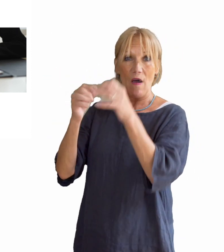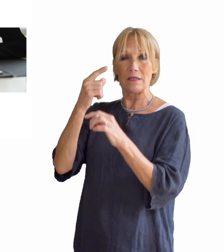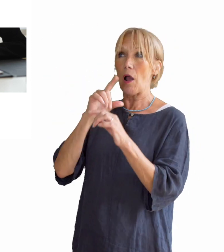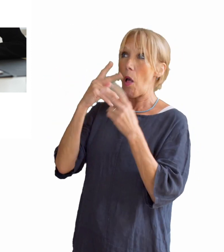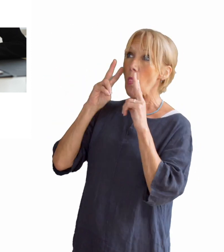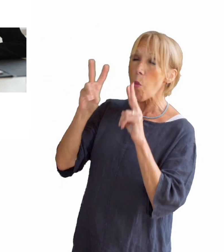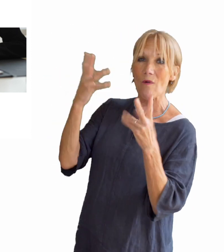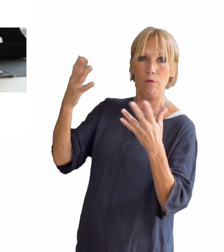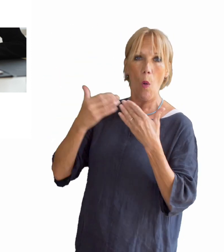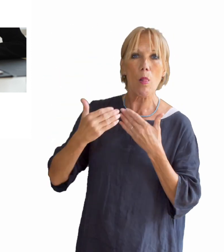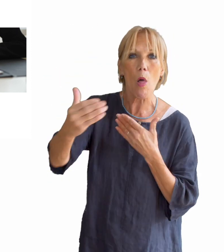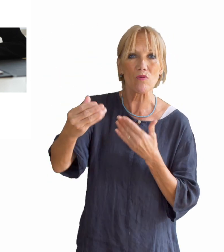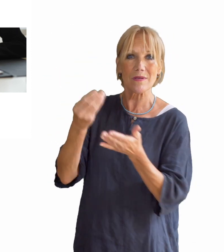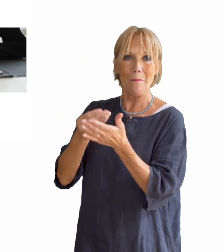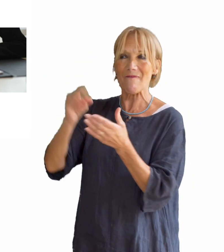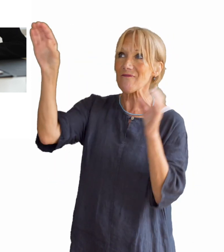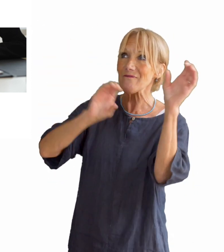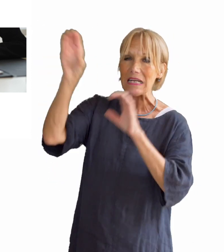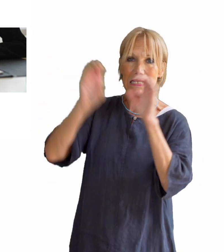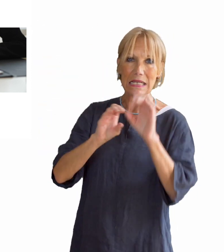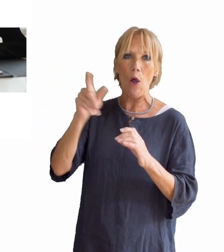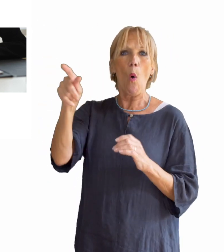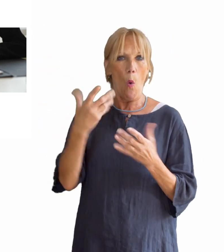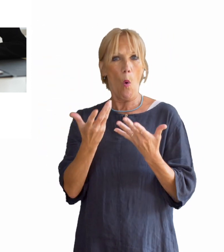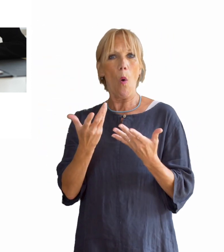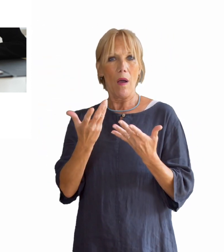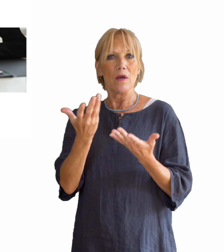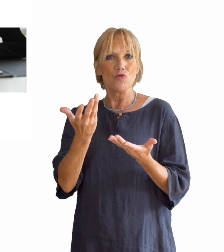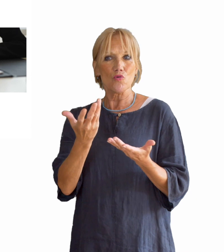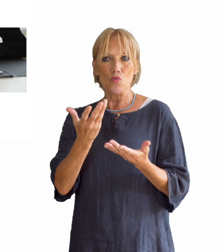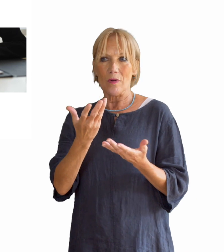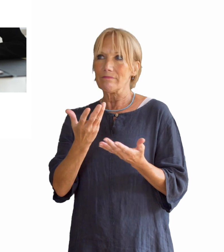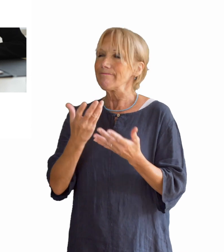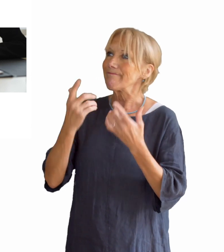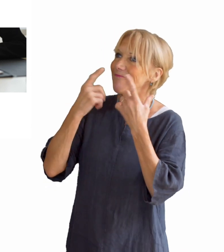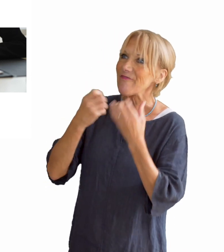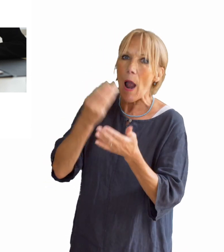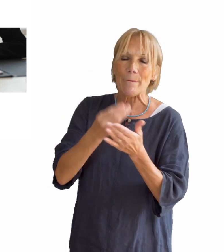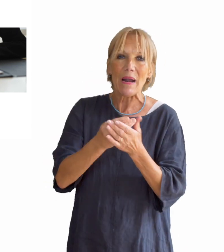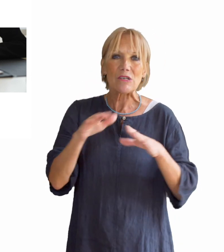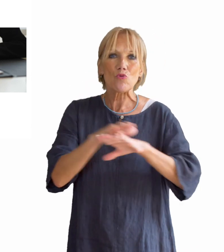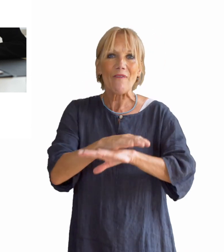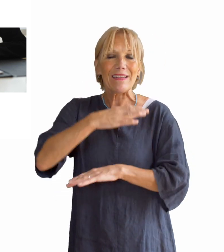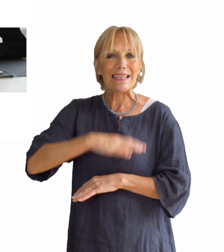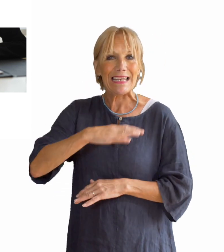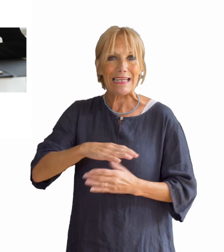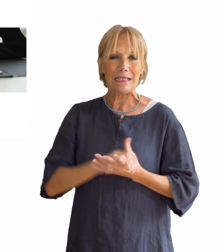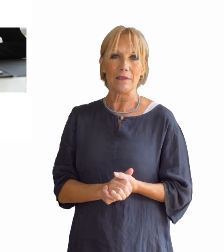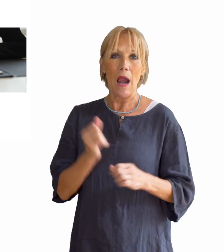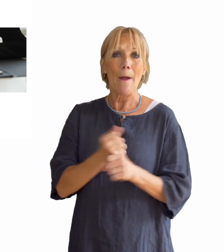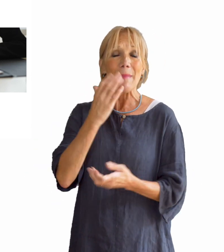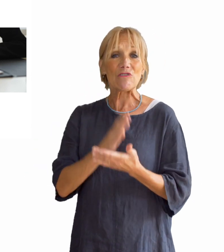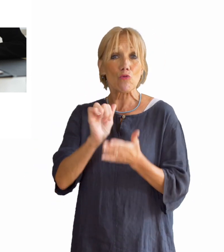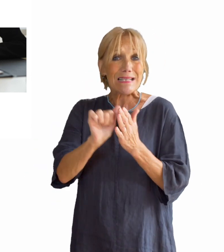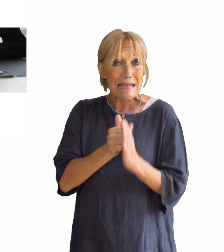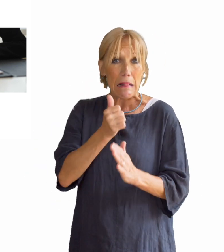support third sector initiatives that can demonstrate they are filling a gap or fulfilling a need in the care pathway. This way, skilled